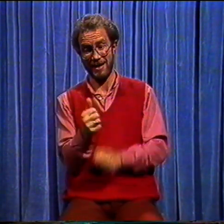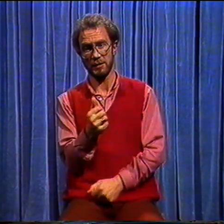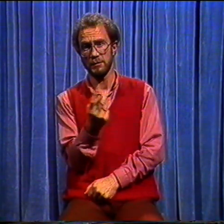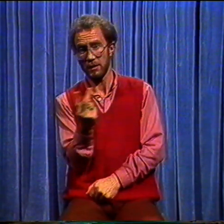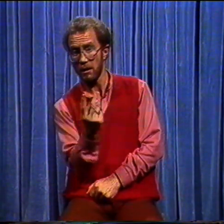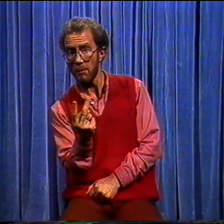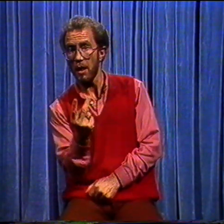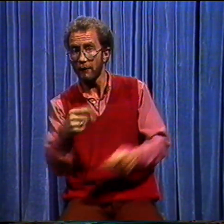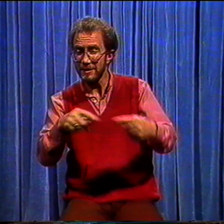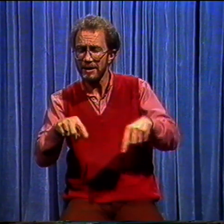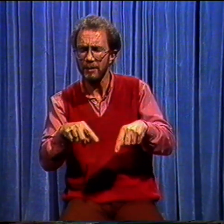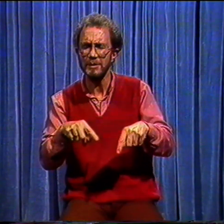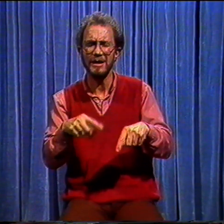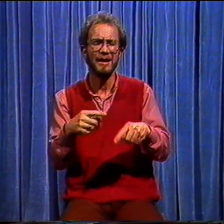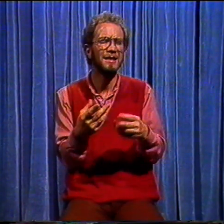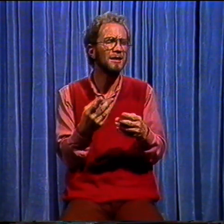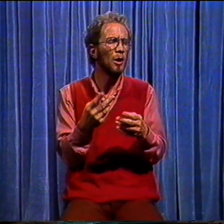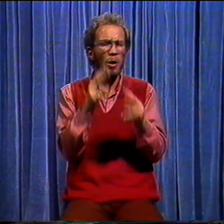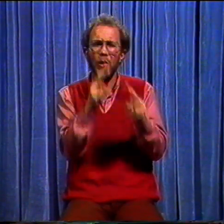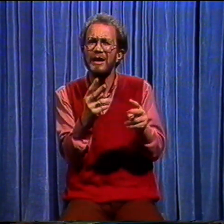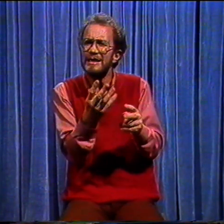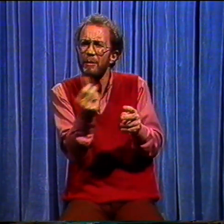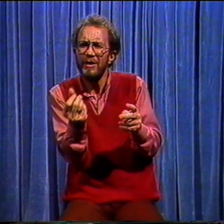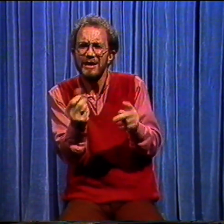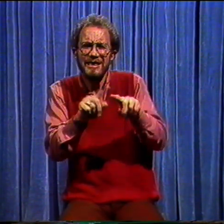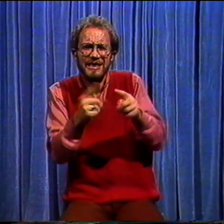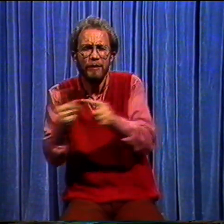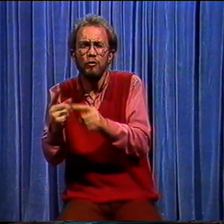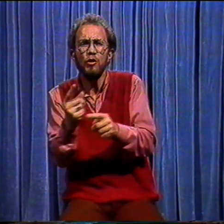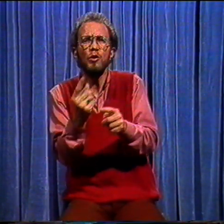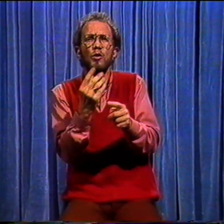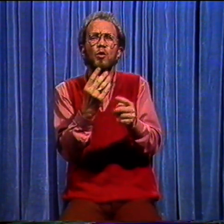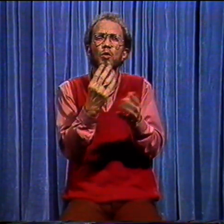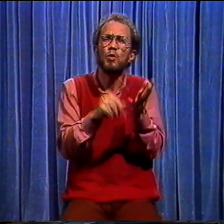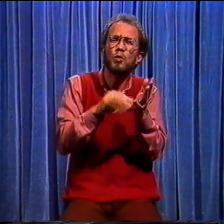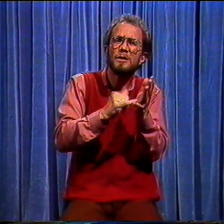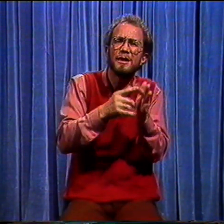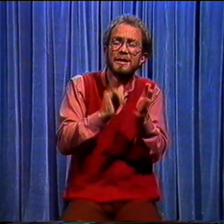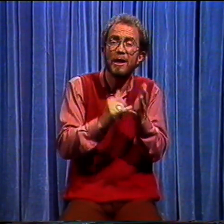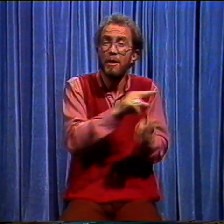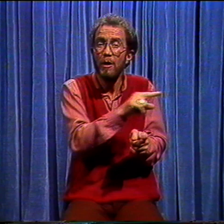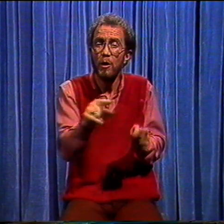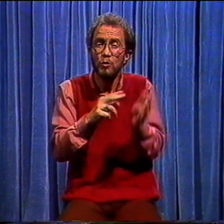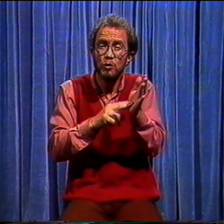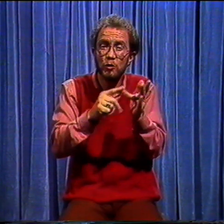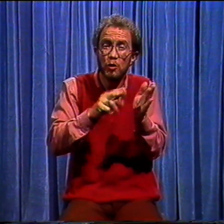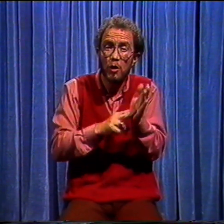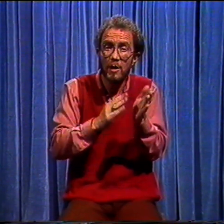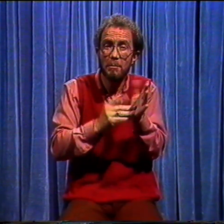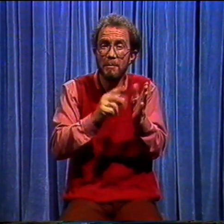in the next couple of apes is to look at some of the different uses those non-manual features have